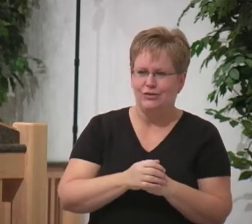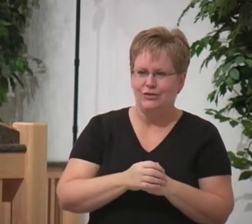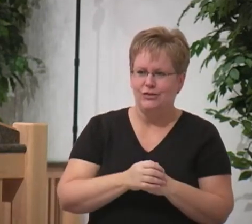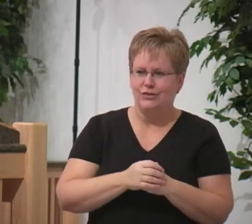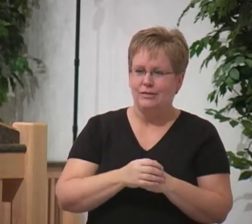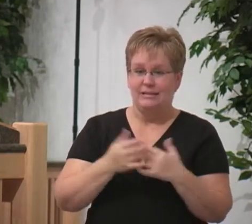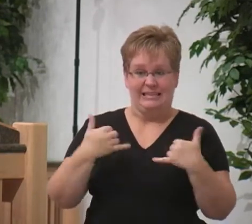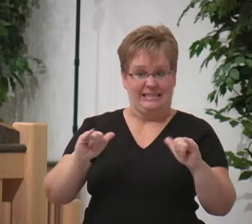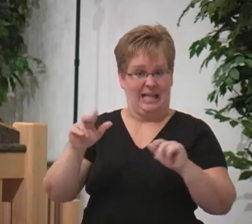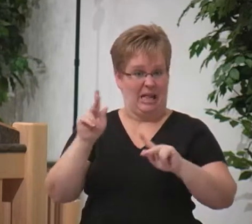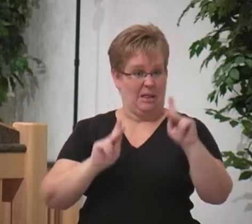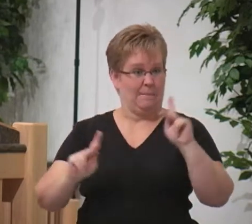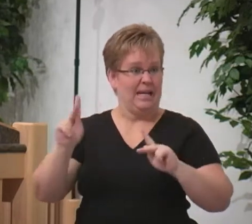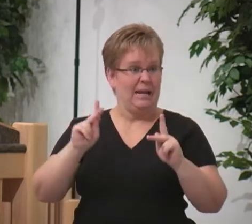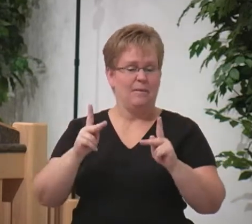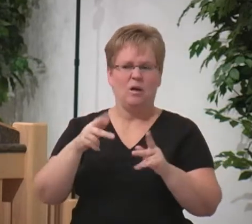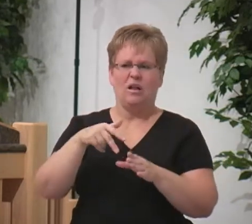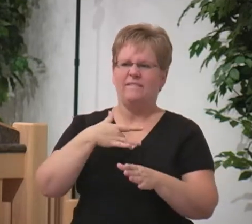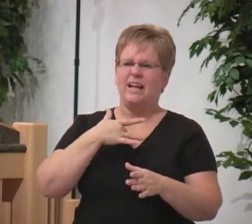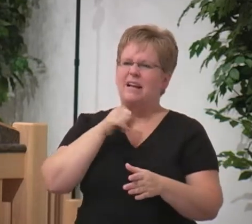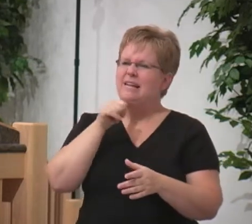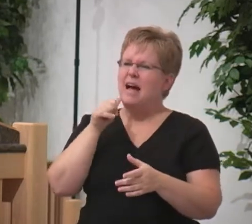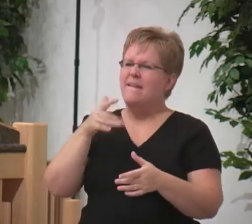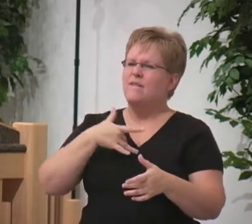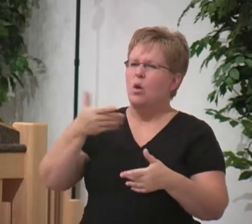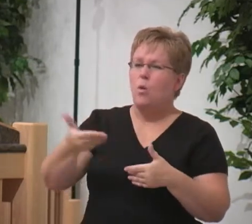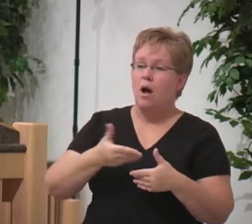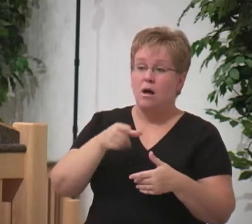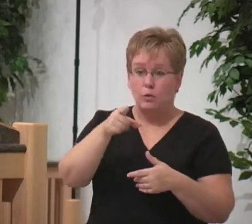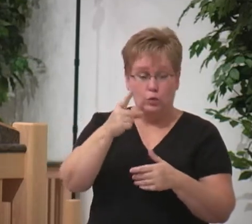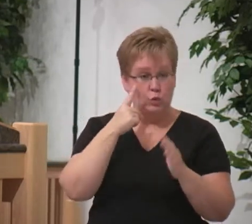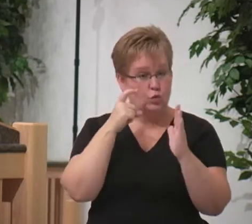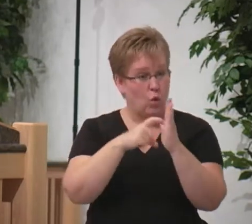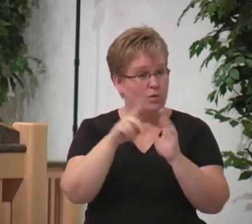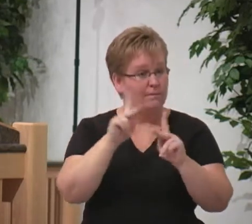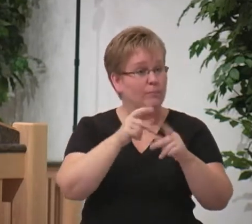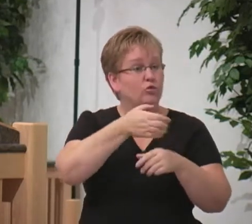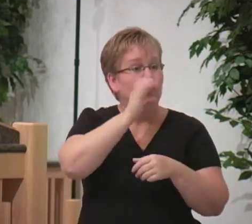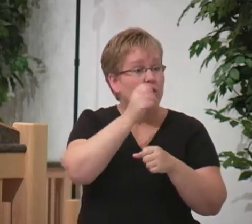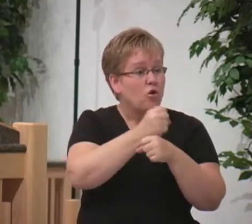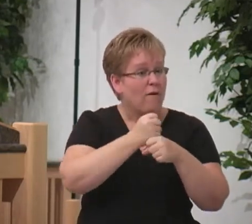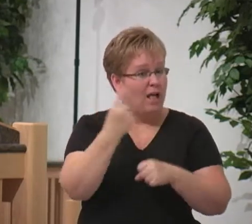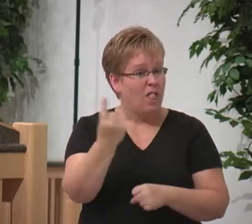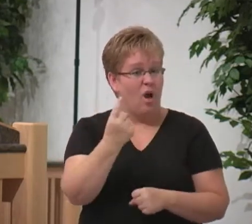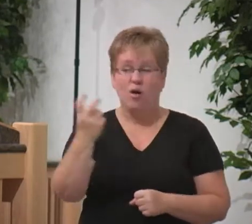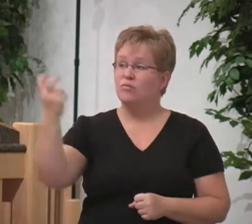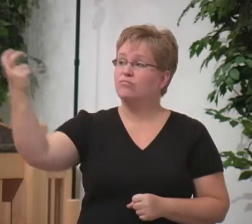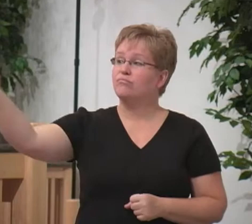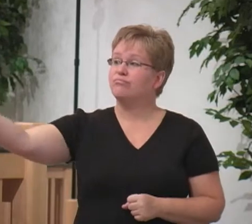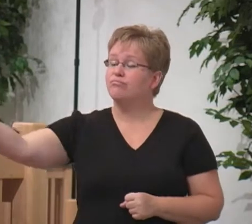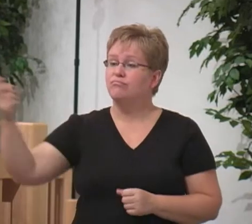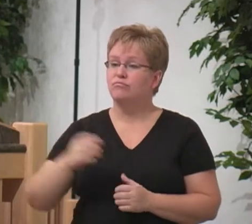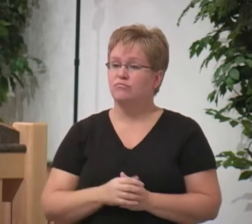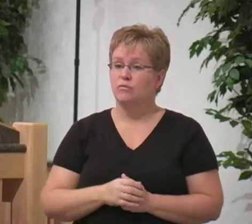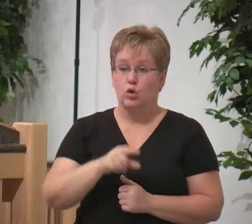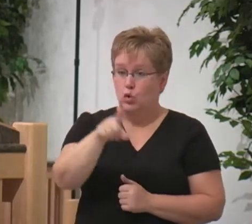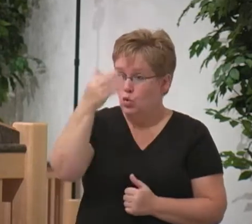still people on the fringes, people drinking coffee alone, people whose names are not even known, we have work to